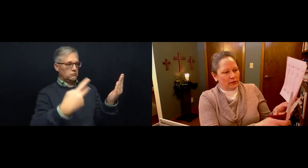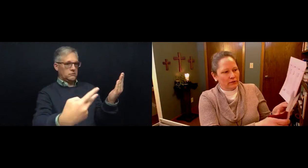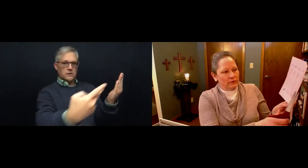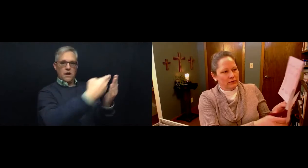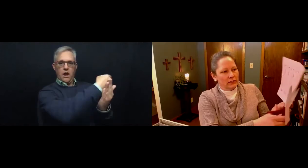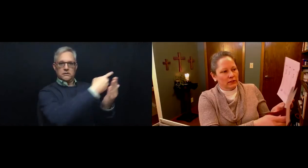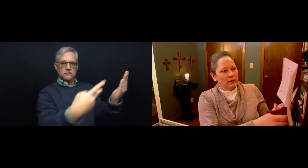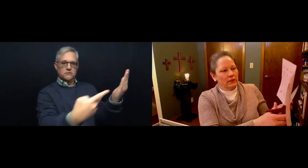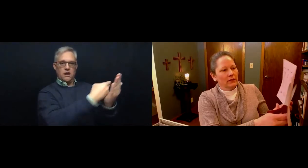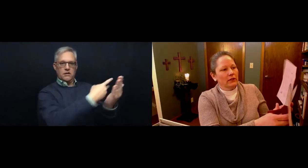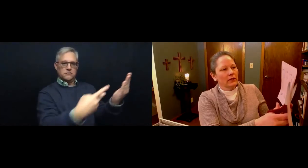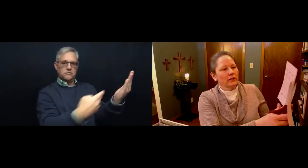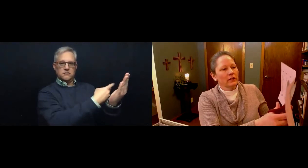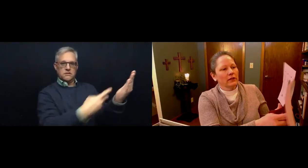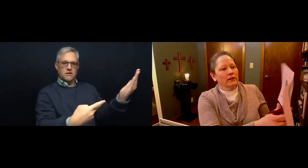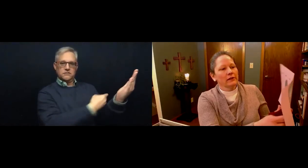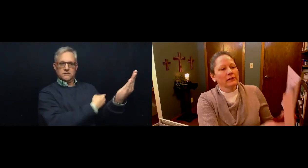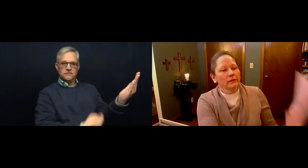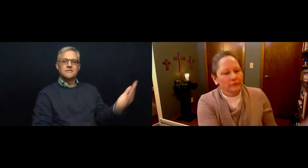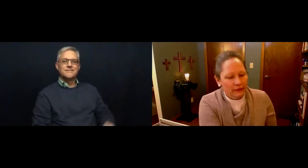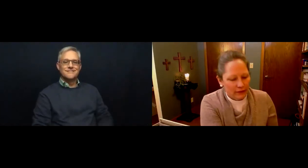chain. So please cut it